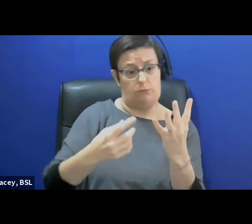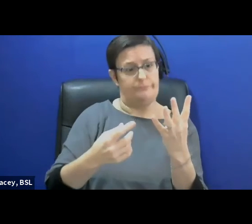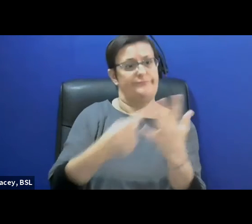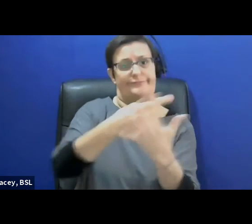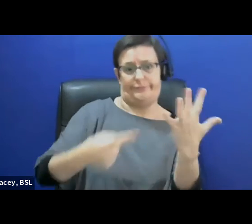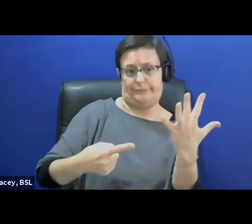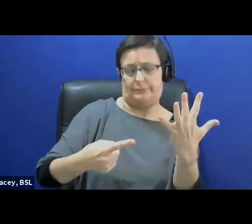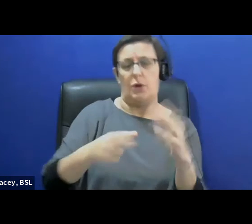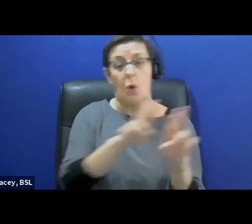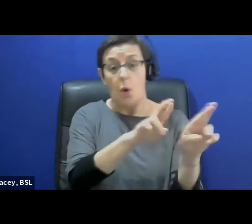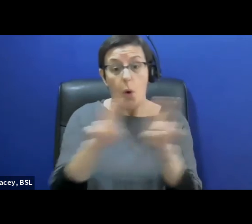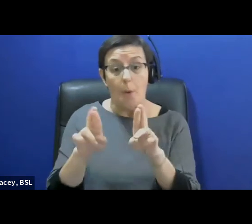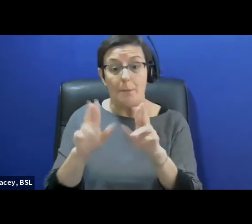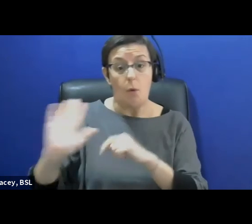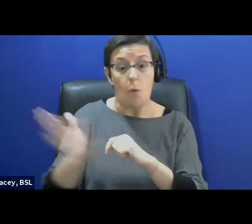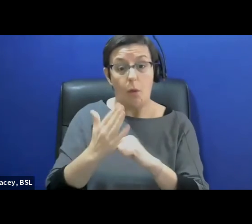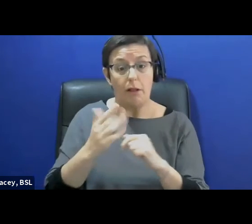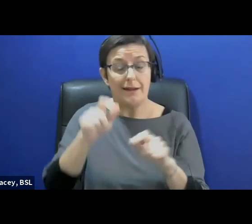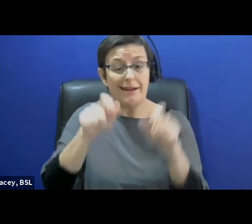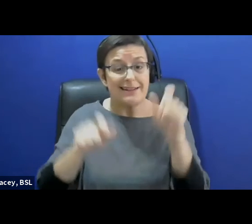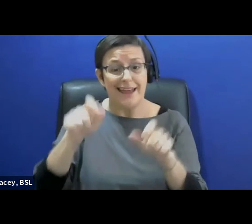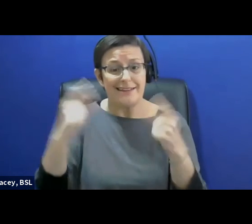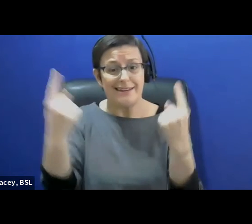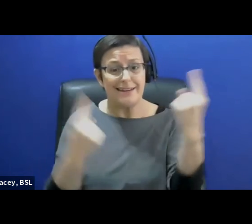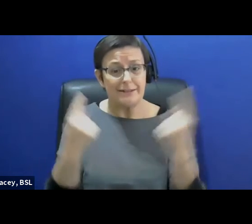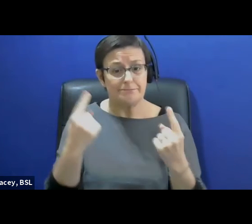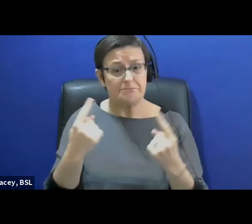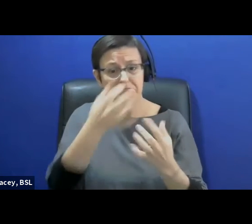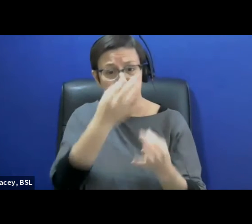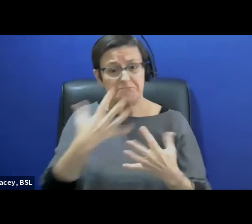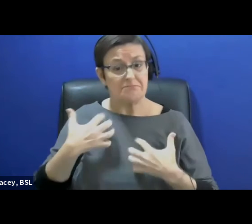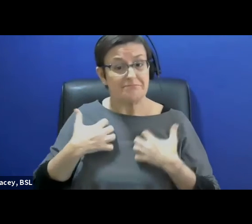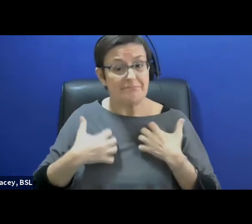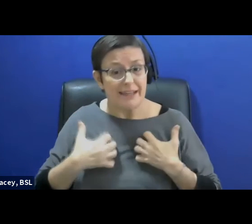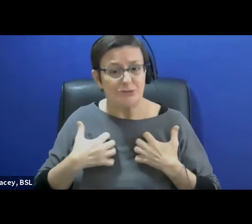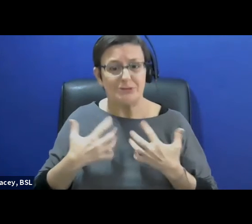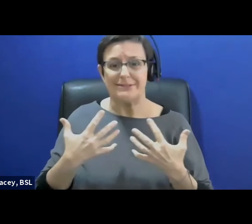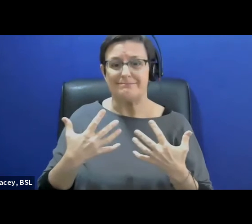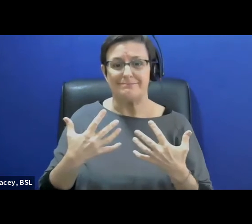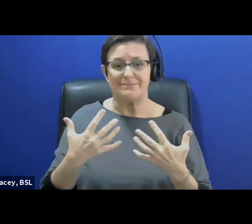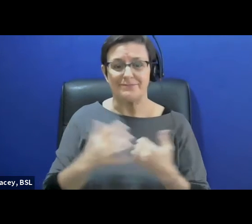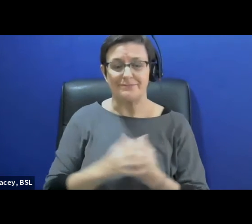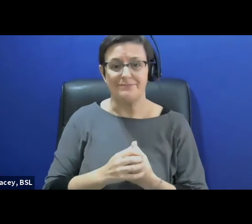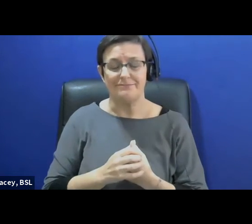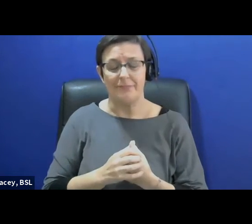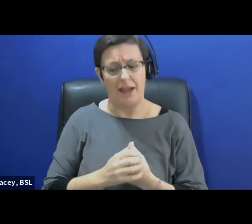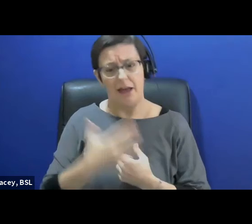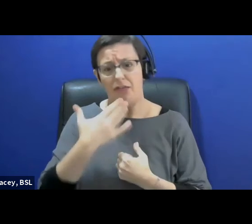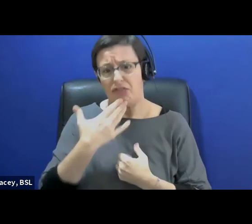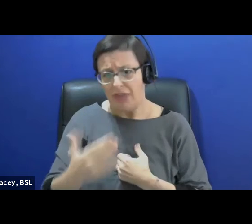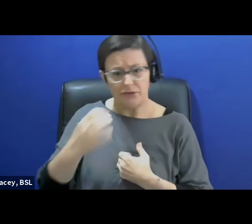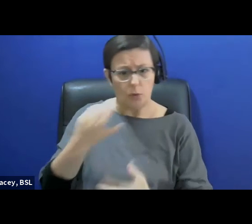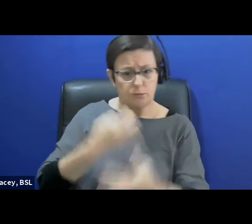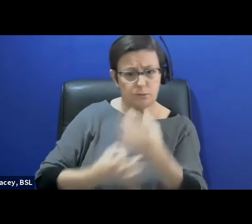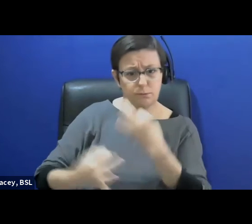the attendees have found it really interesting and helpful. And also thanks for the questions that have been coming through.